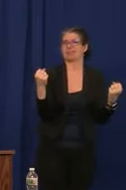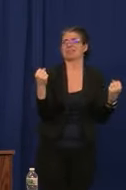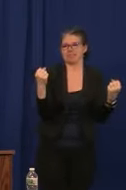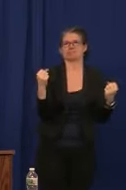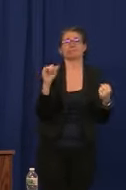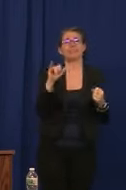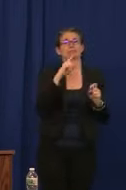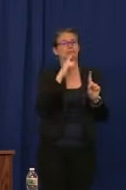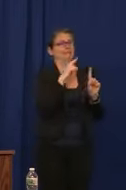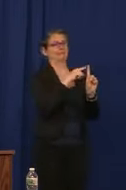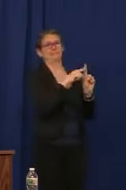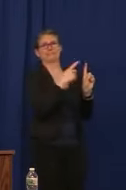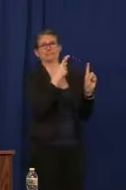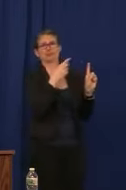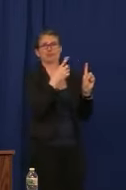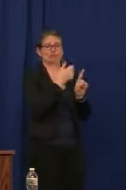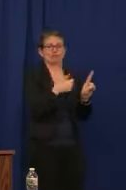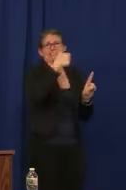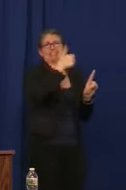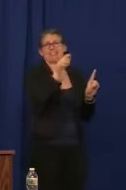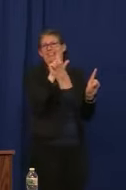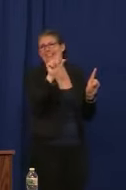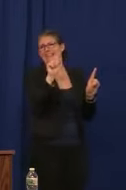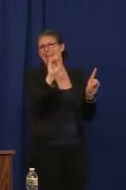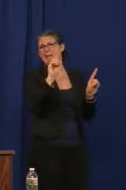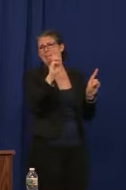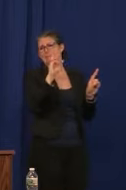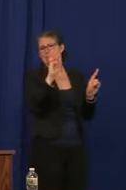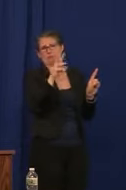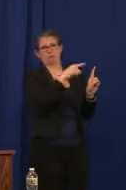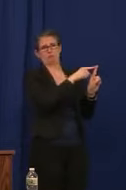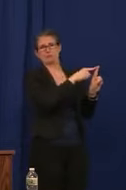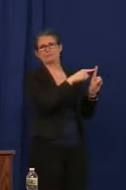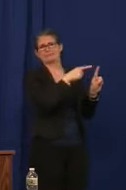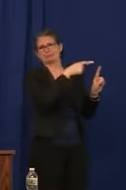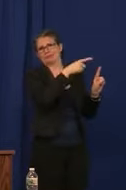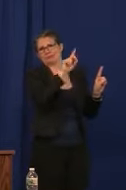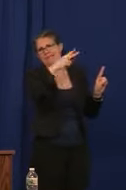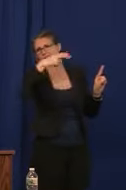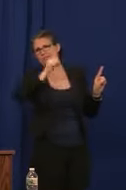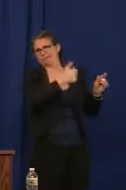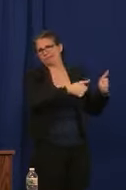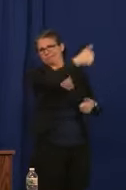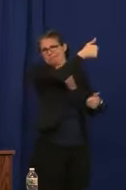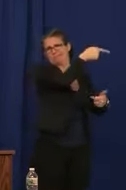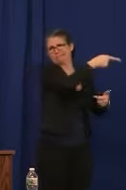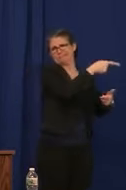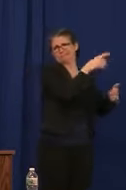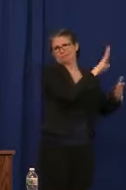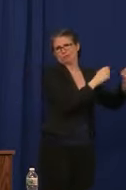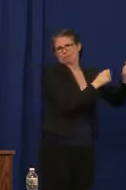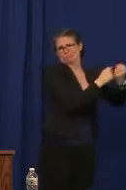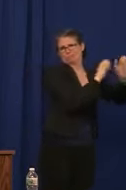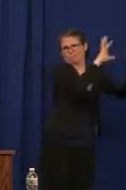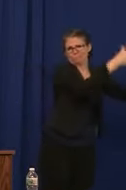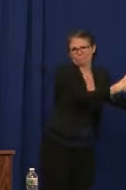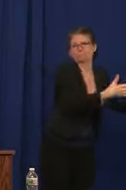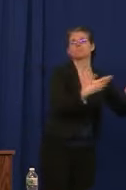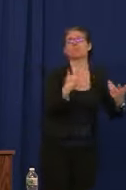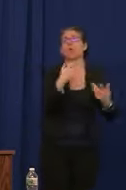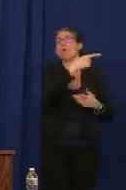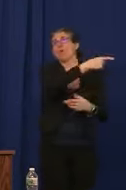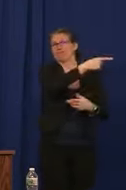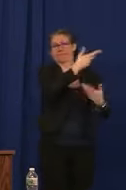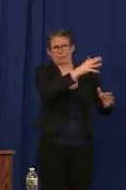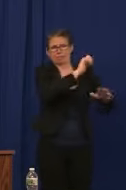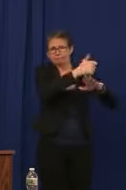implementing different reimbursement schemes for programs for mental health providers and that kind of thing. And we know